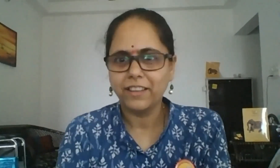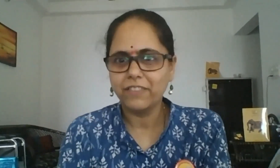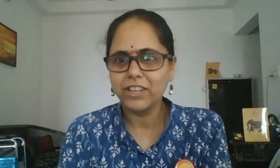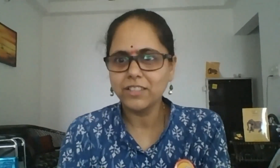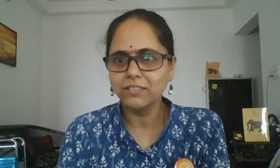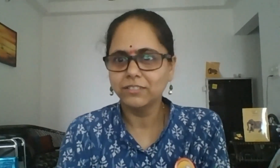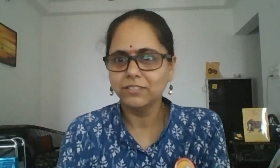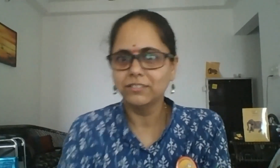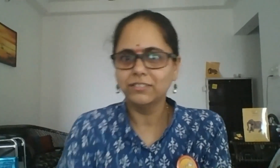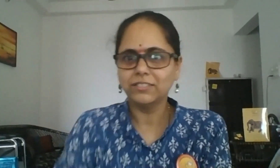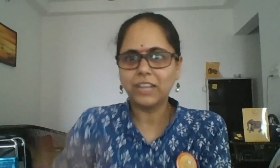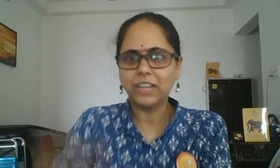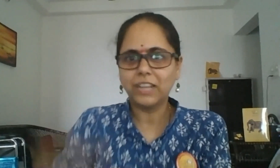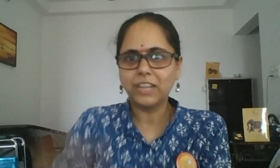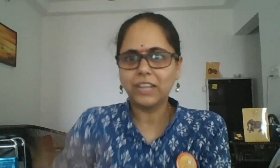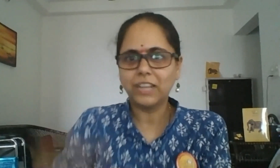Anyone? I'll do it again.